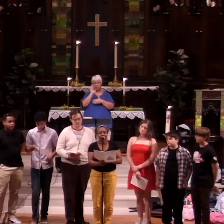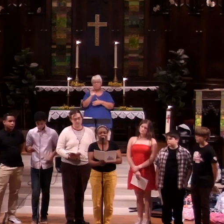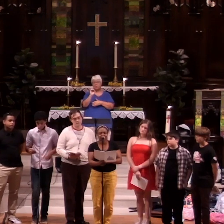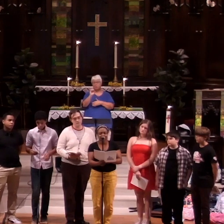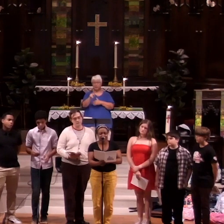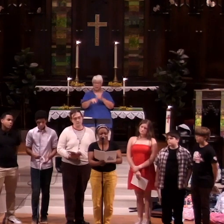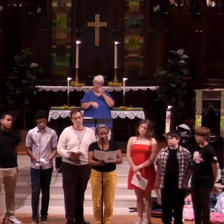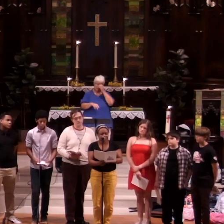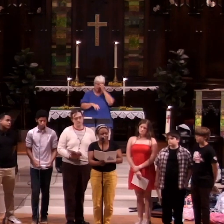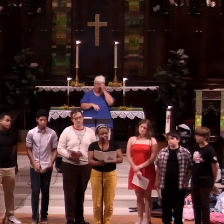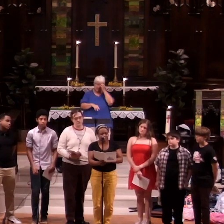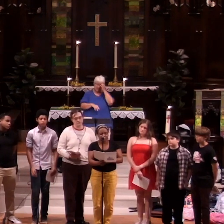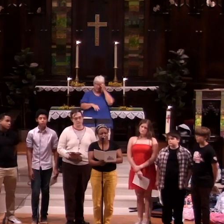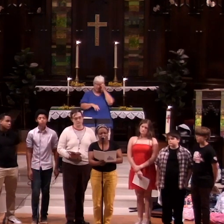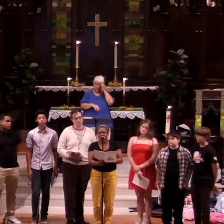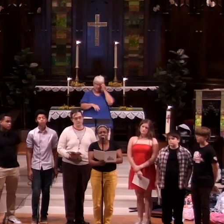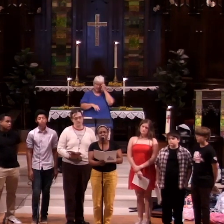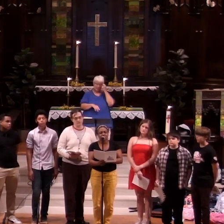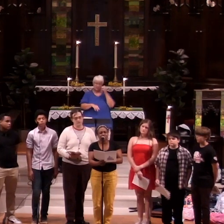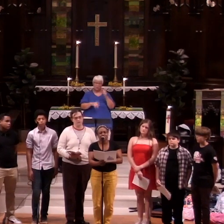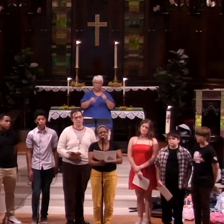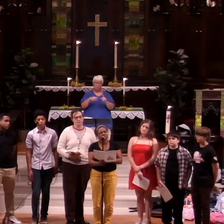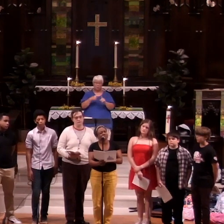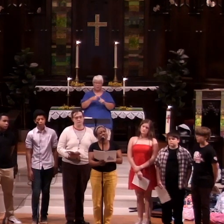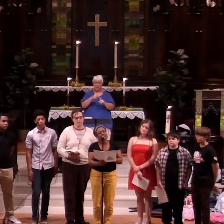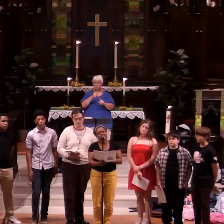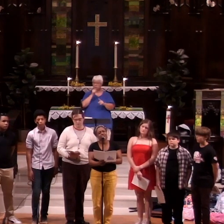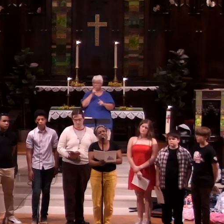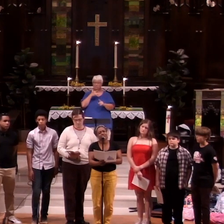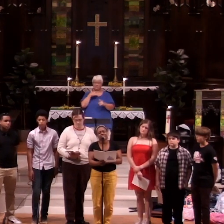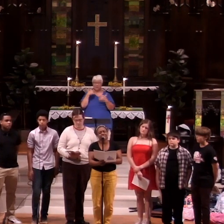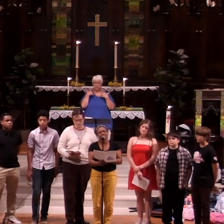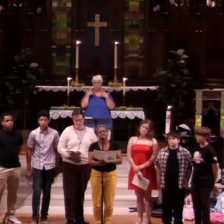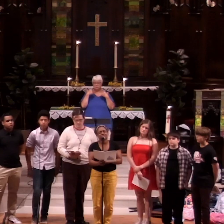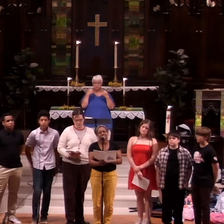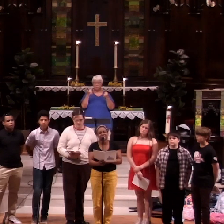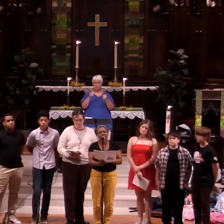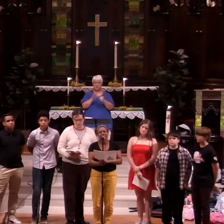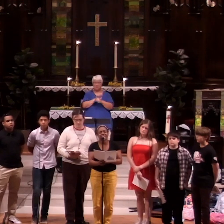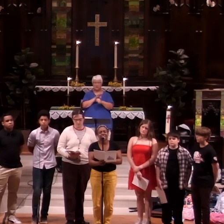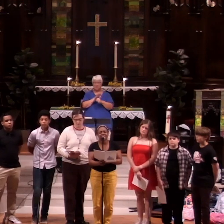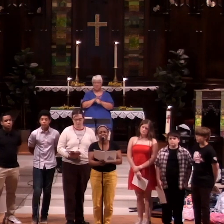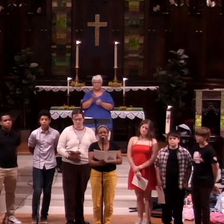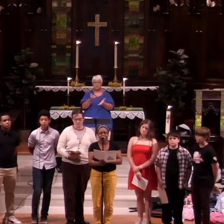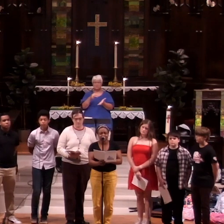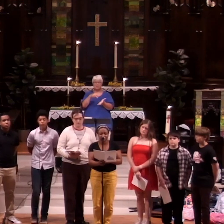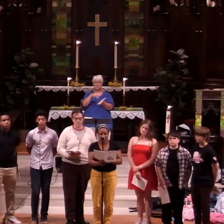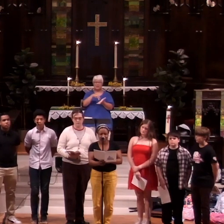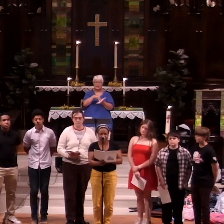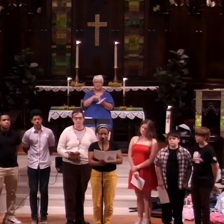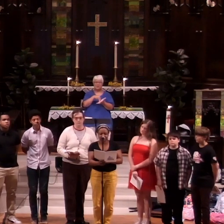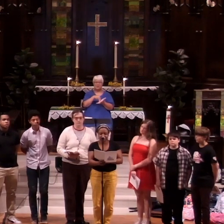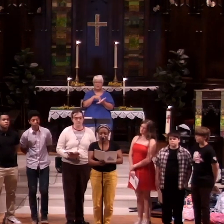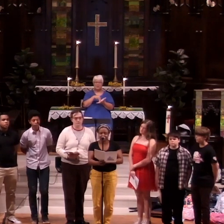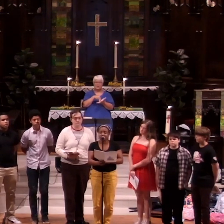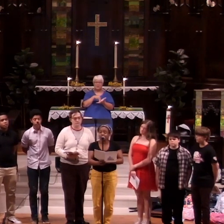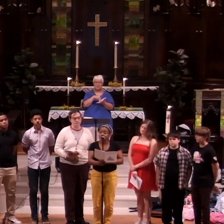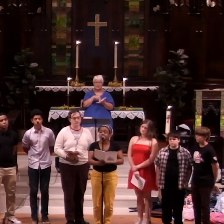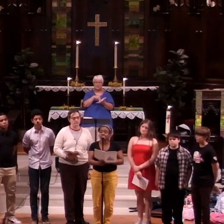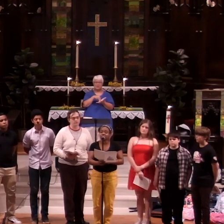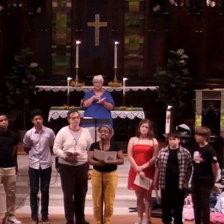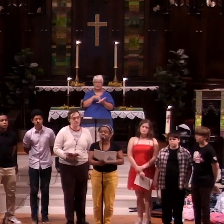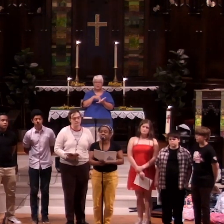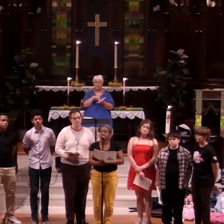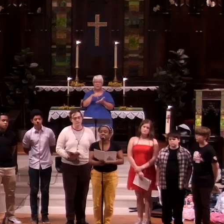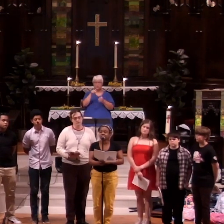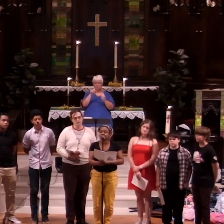okay. 'Cause when you don't feel strong enough to stand, you